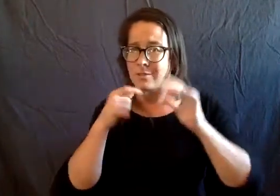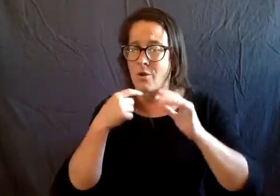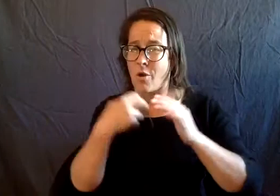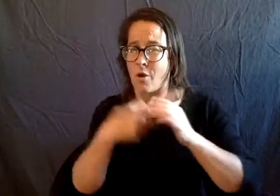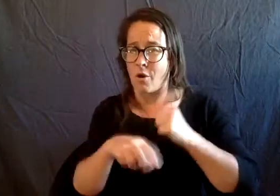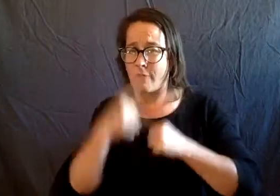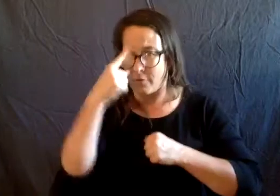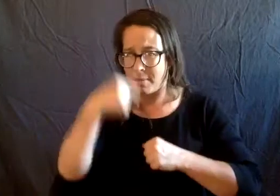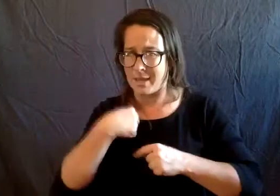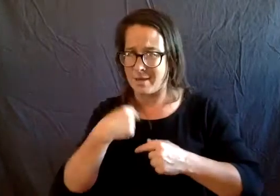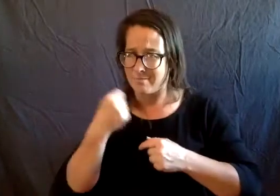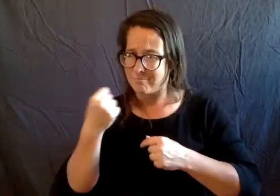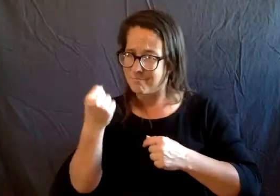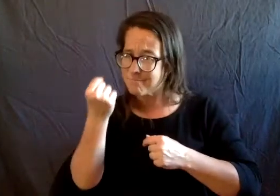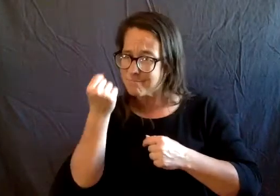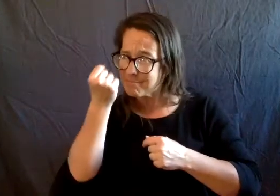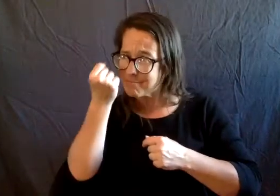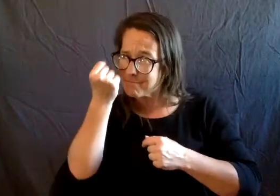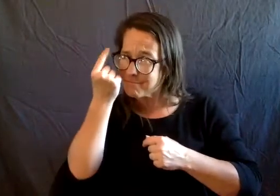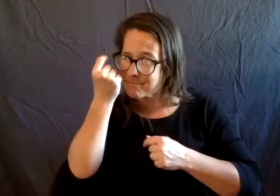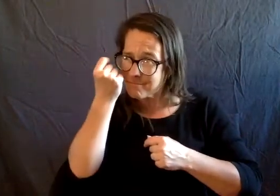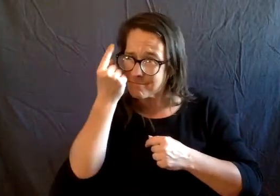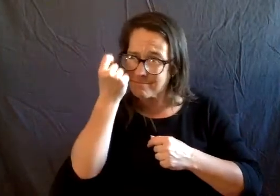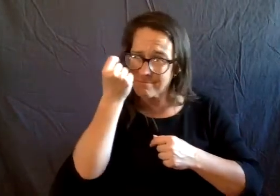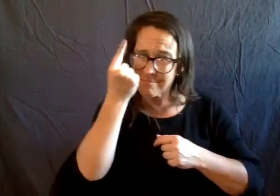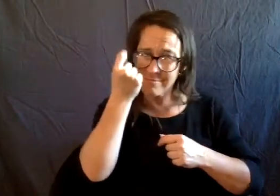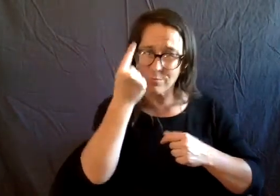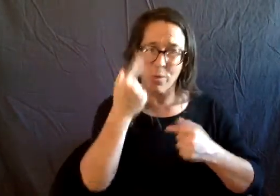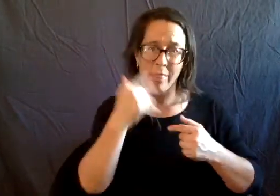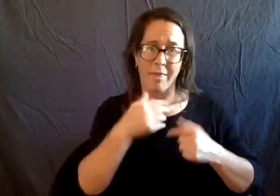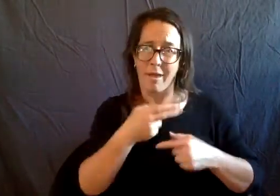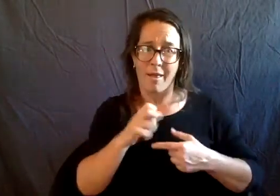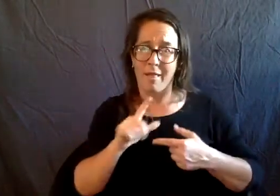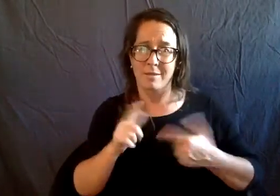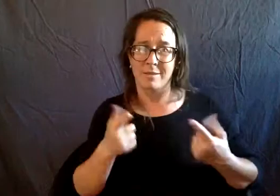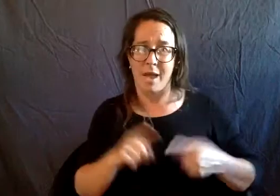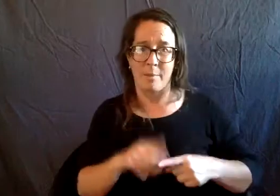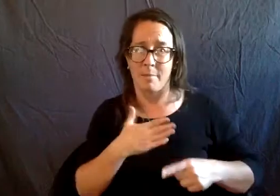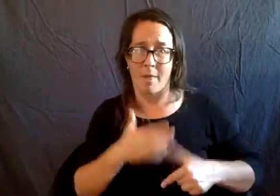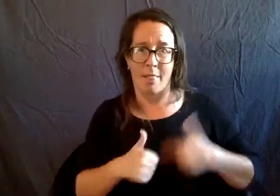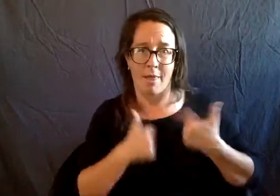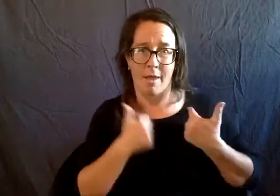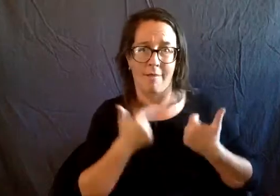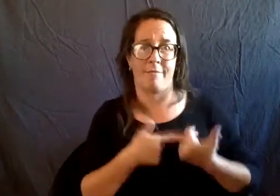around what the hell is happening in my life, right? Just like everyone is right now. It's hard for